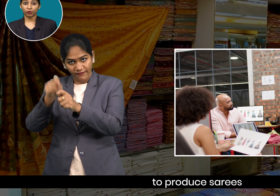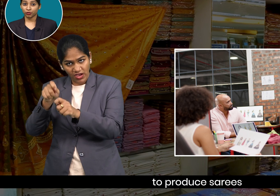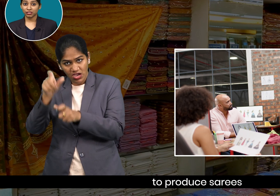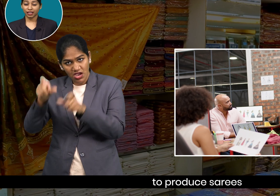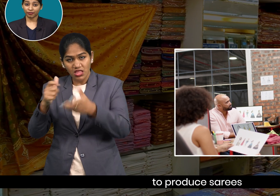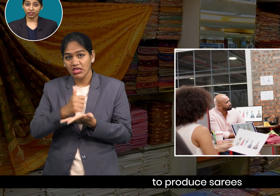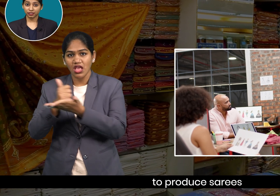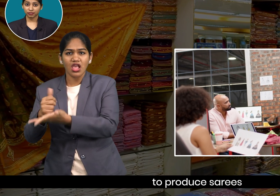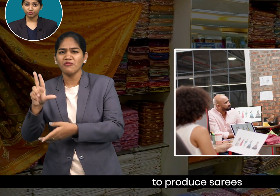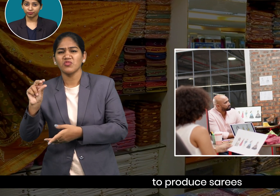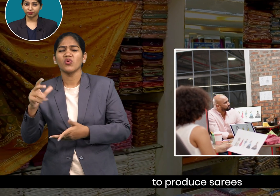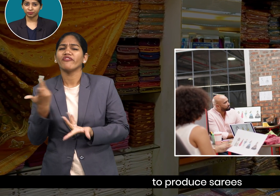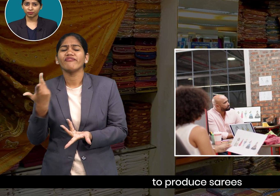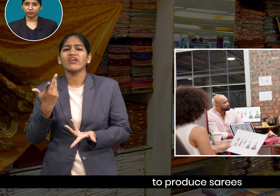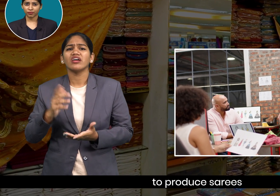to produce saris